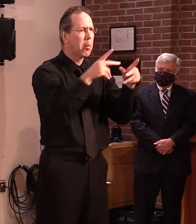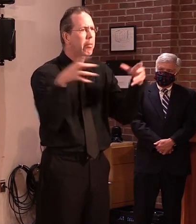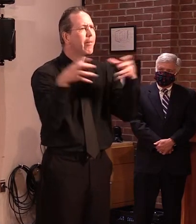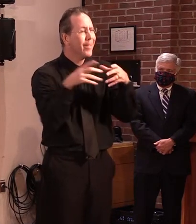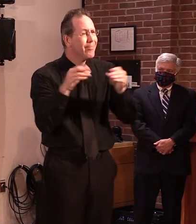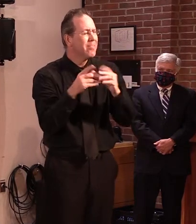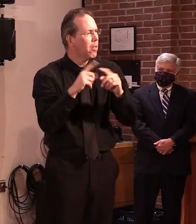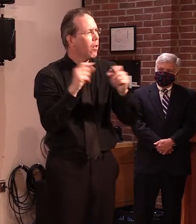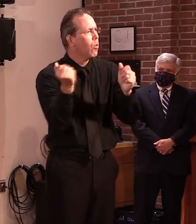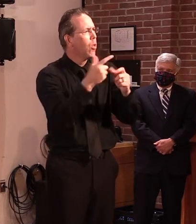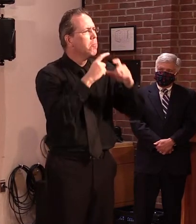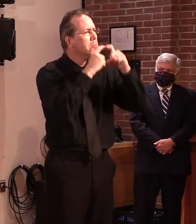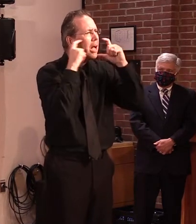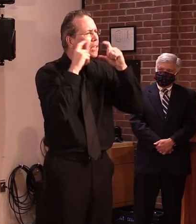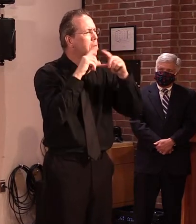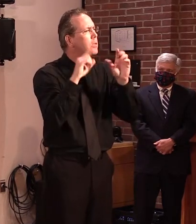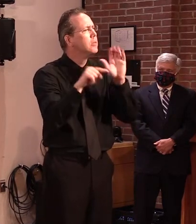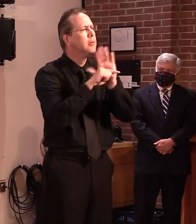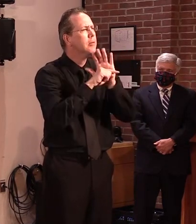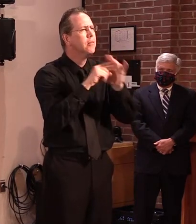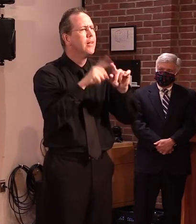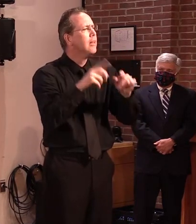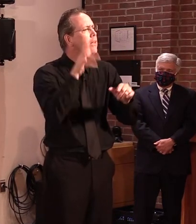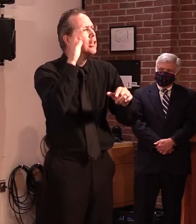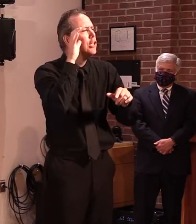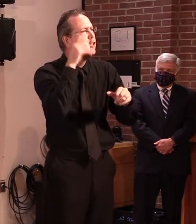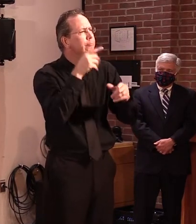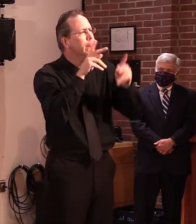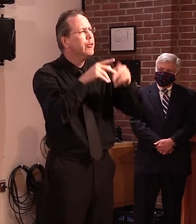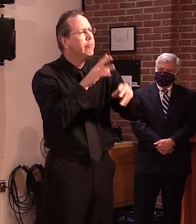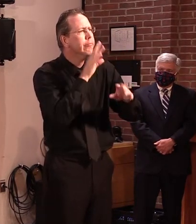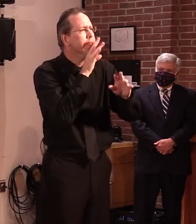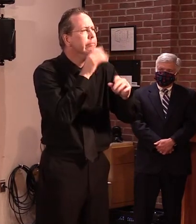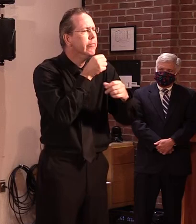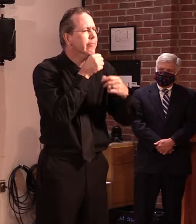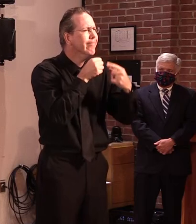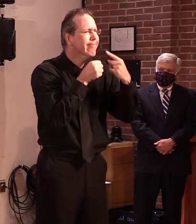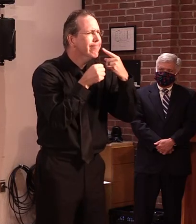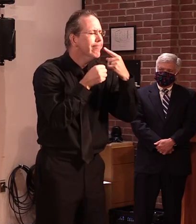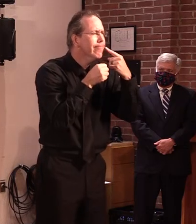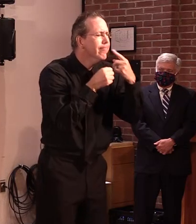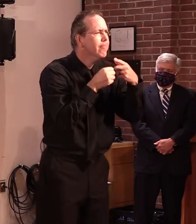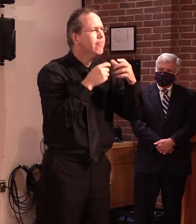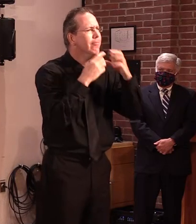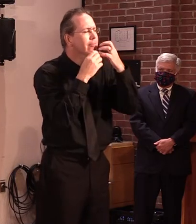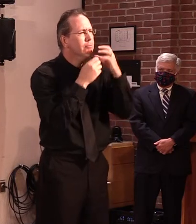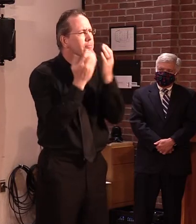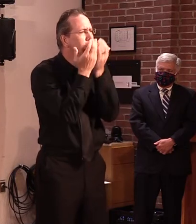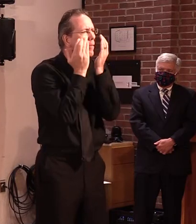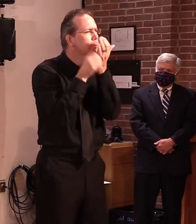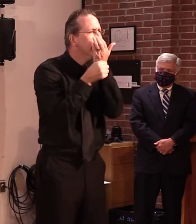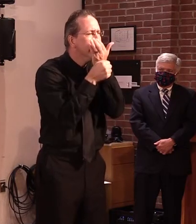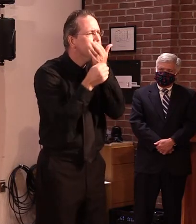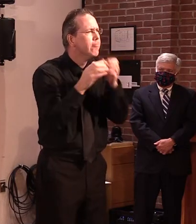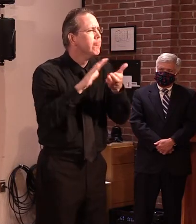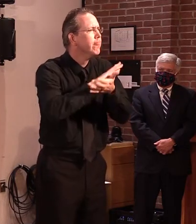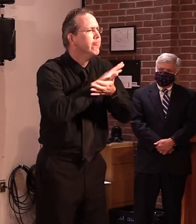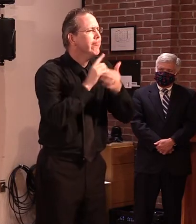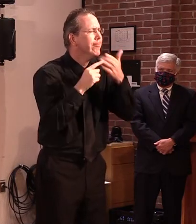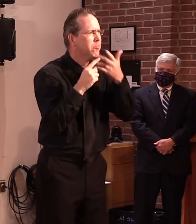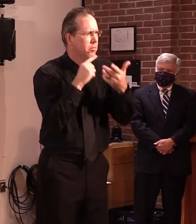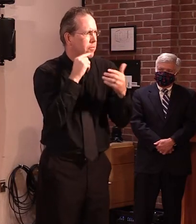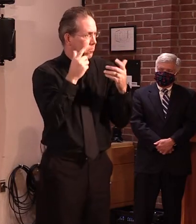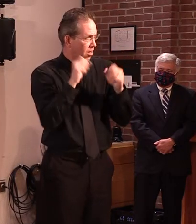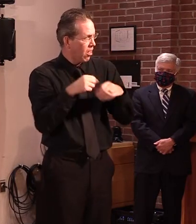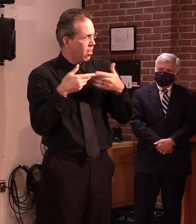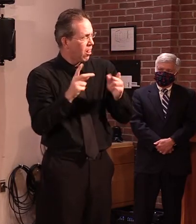but from my standpoint, it really is about common sense. If you're going to be inside and you need to speak,